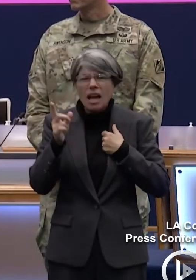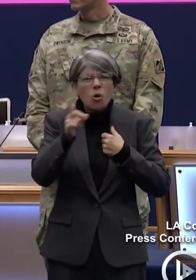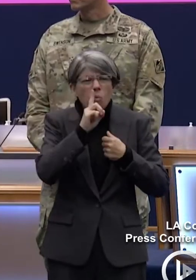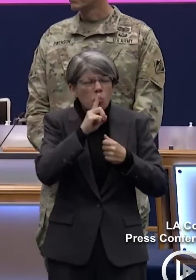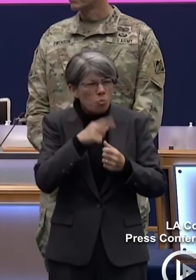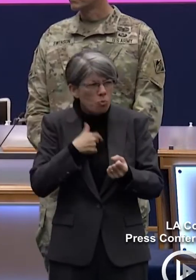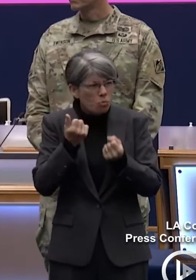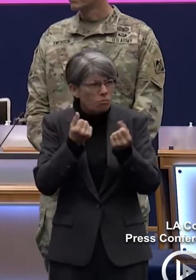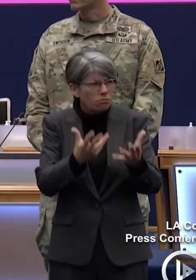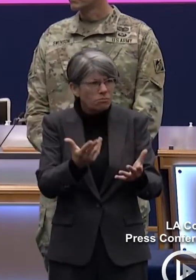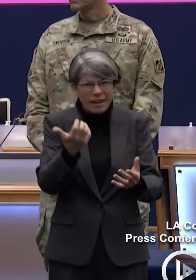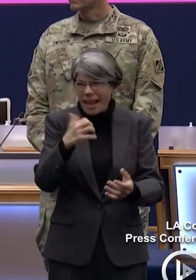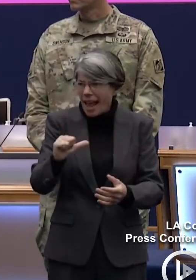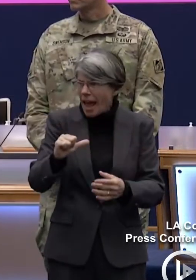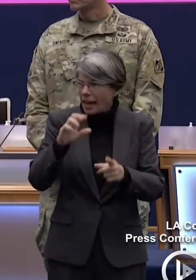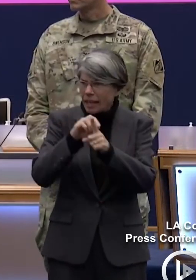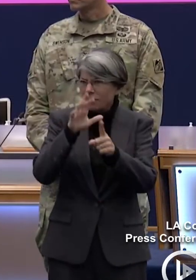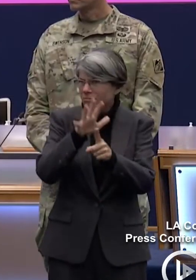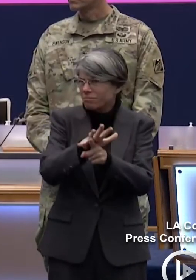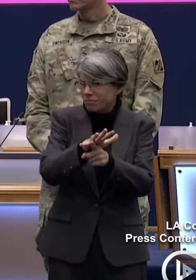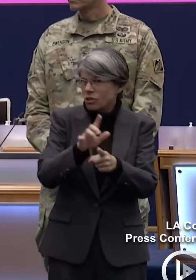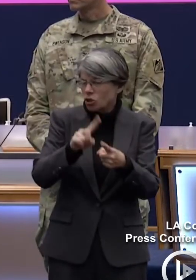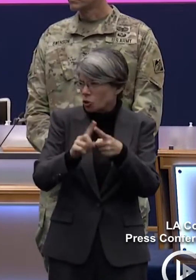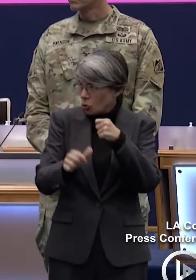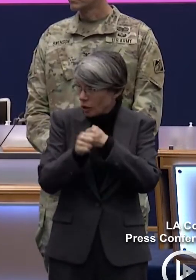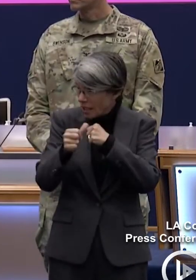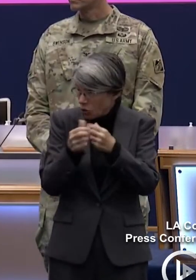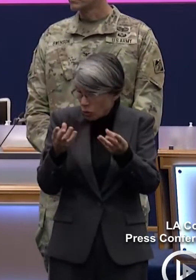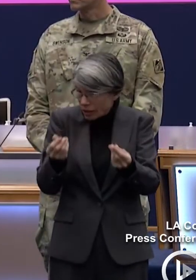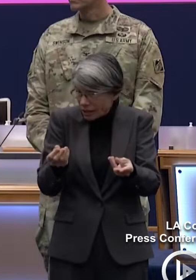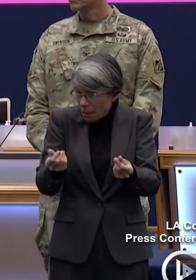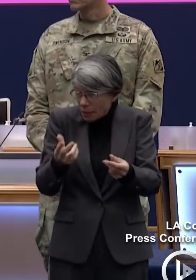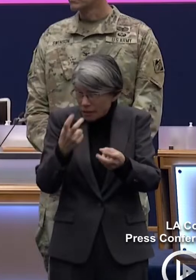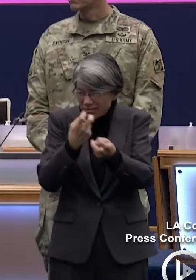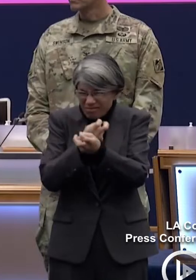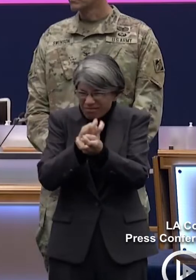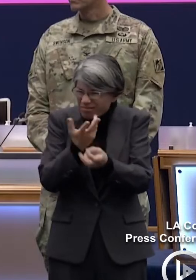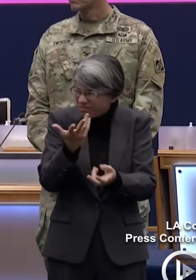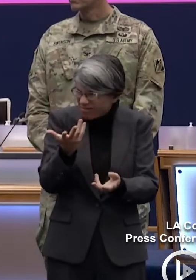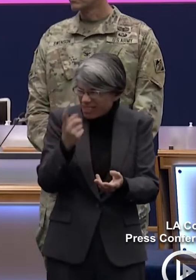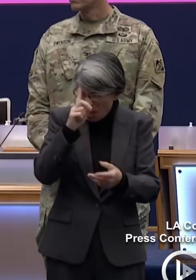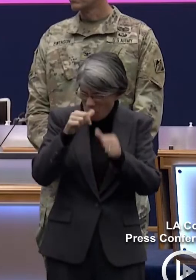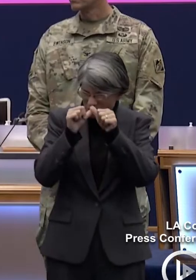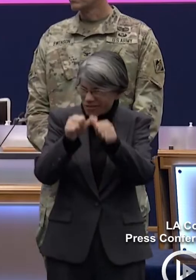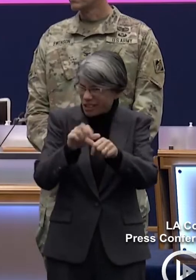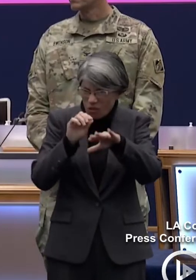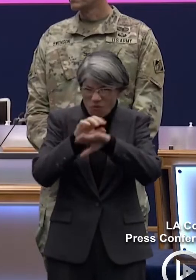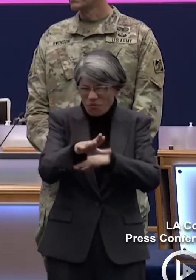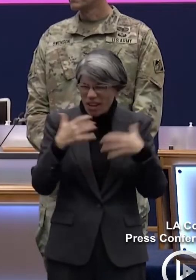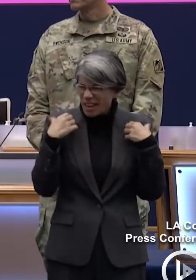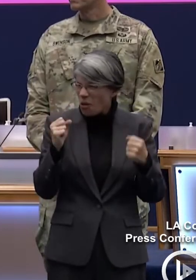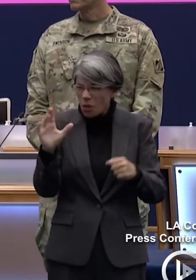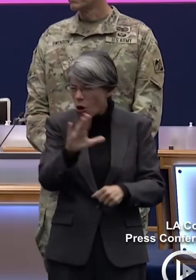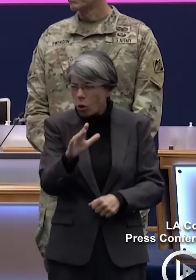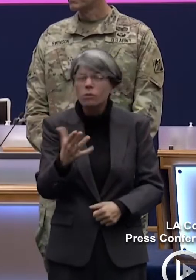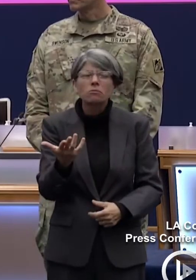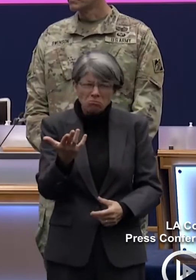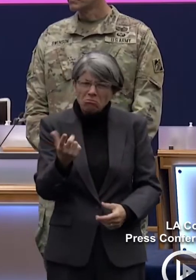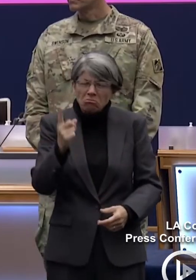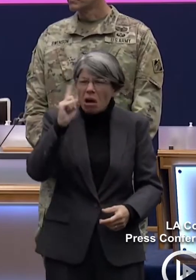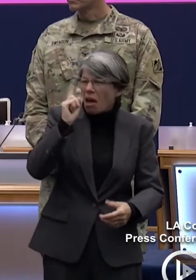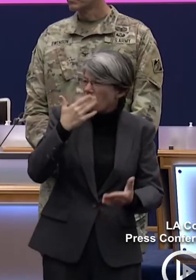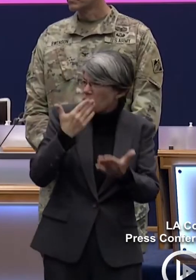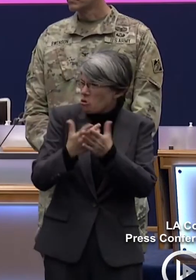really causing any exposures to dangerous contaminants that will continue to affect their health. So that's a